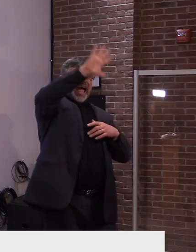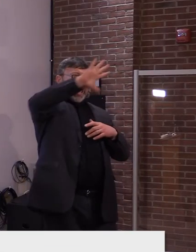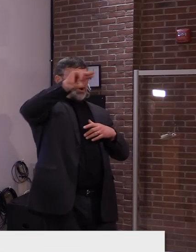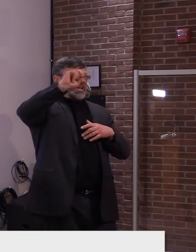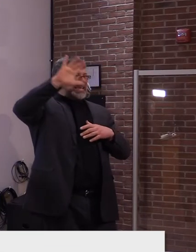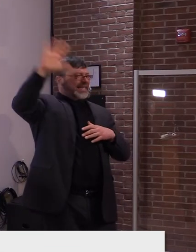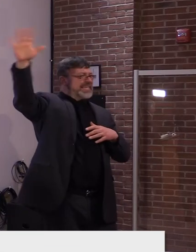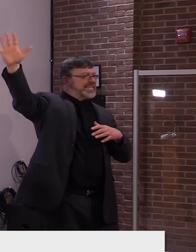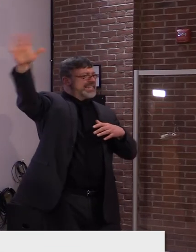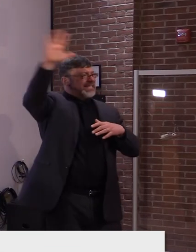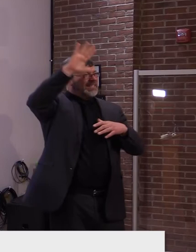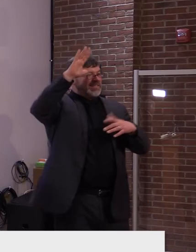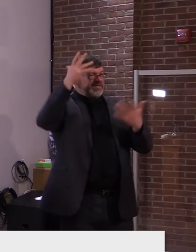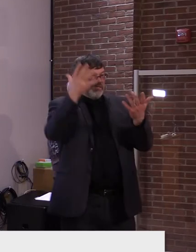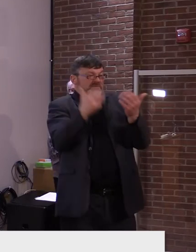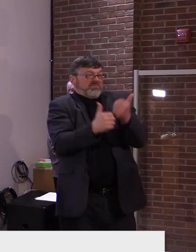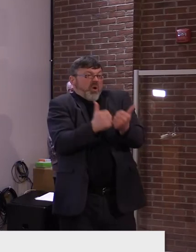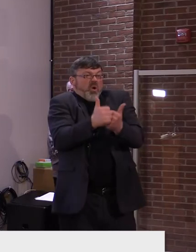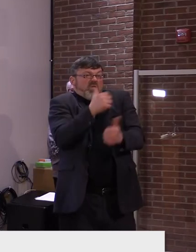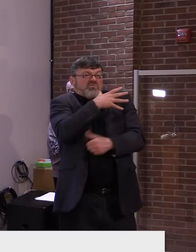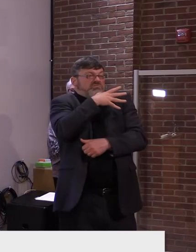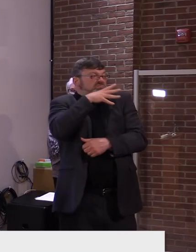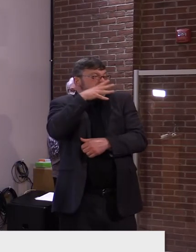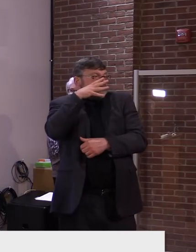I think there's just 6,000